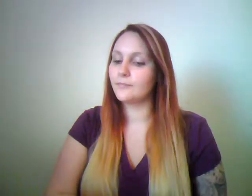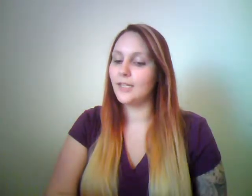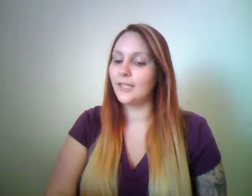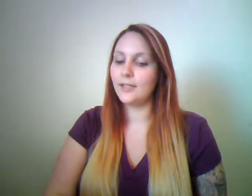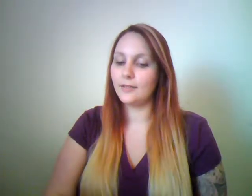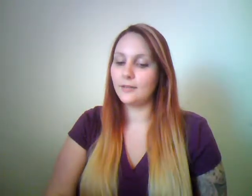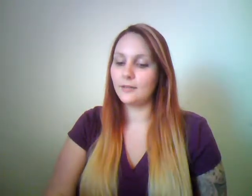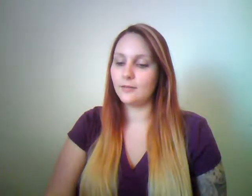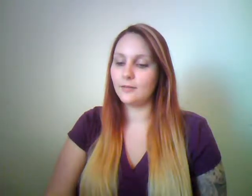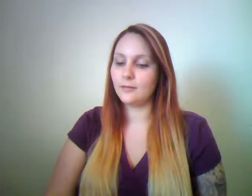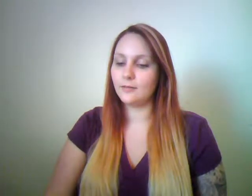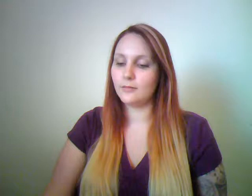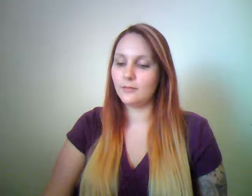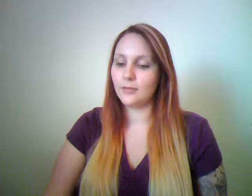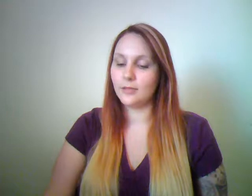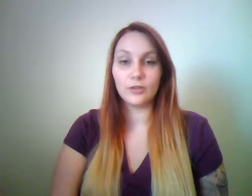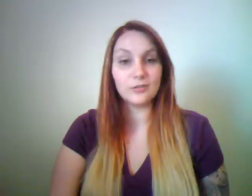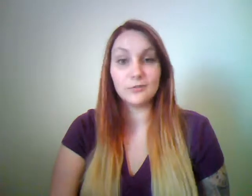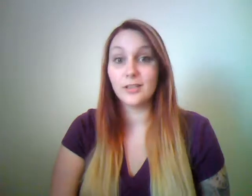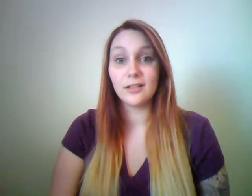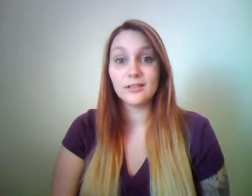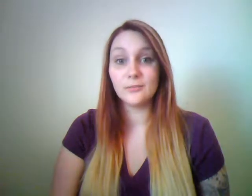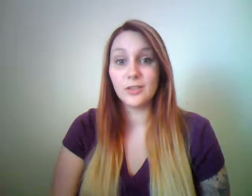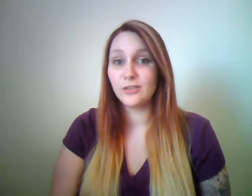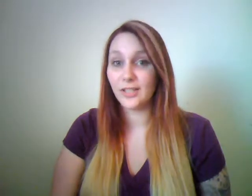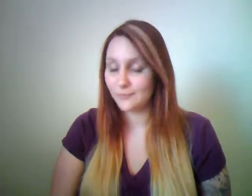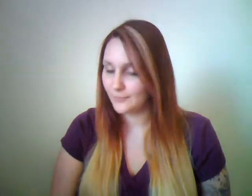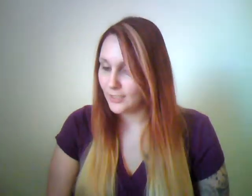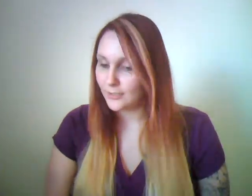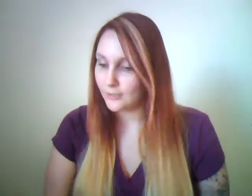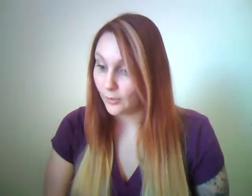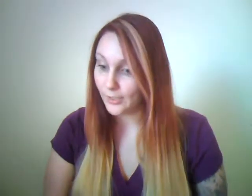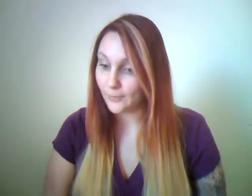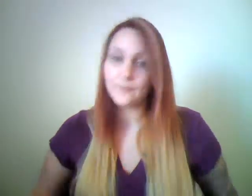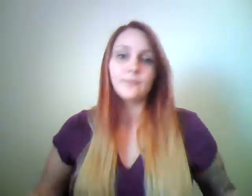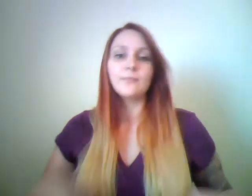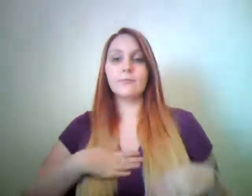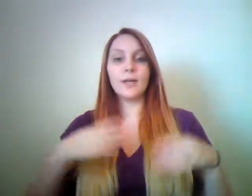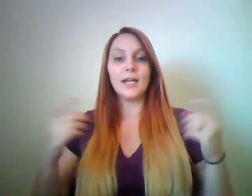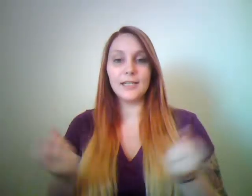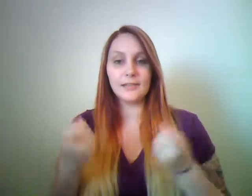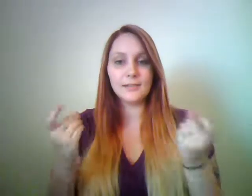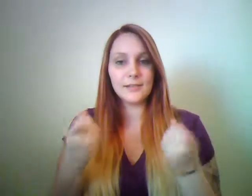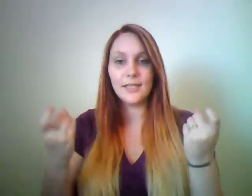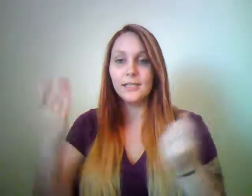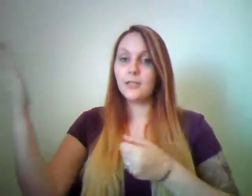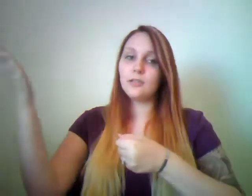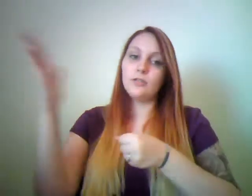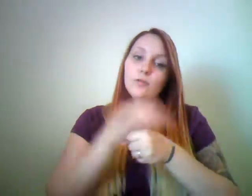And it looks really awesome when you get it. So, anyway, my sin, you